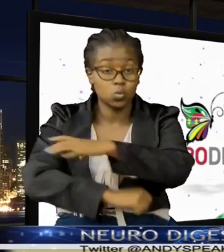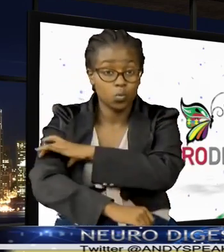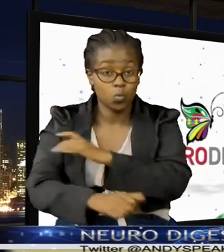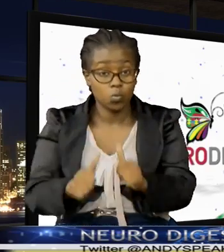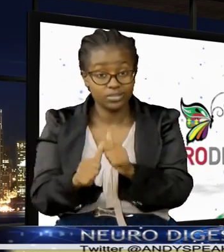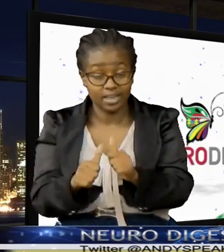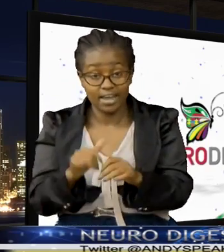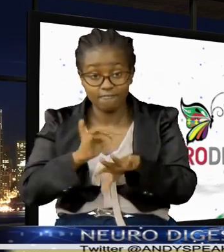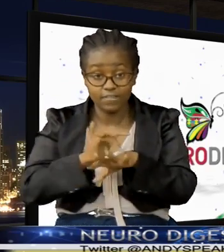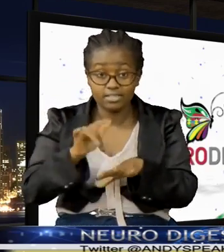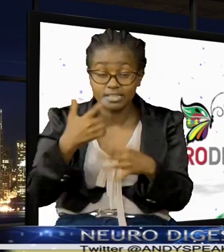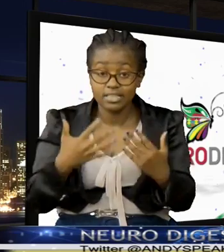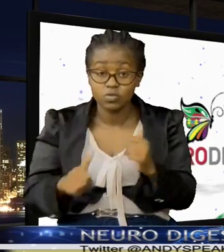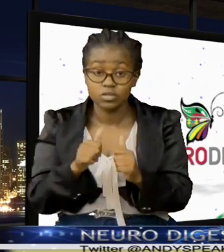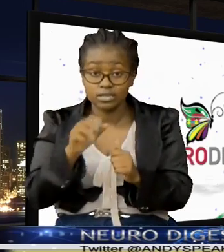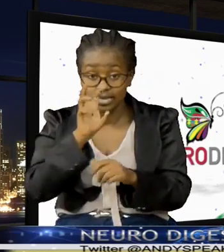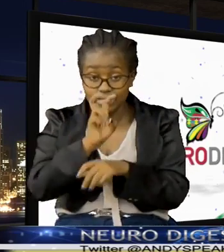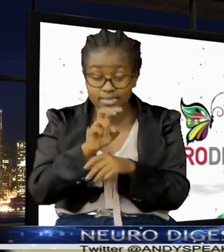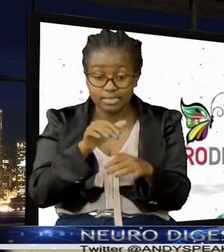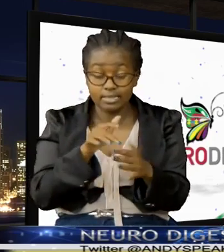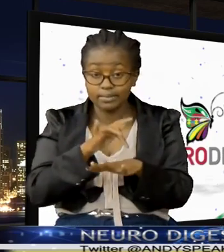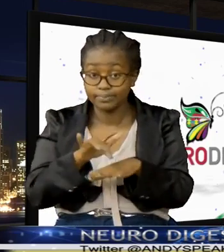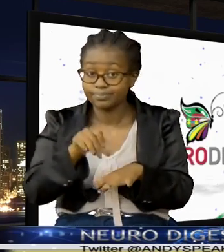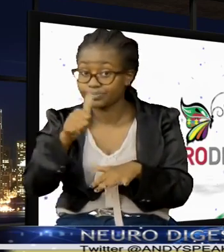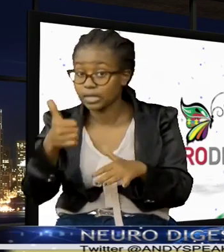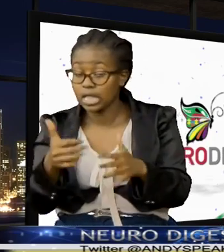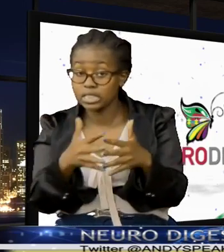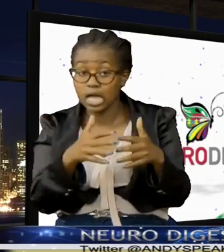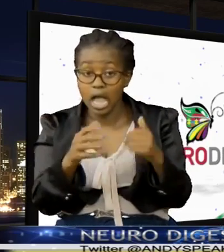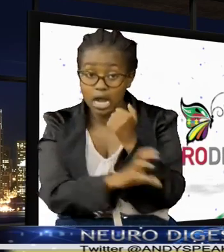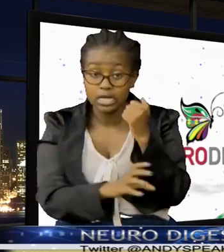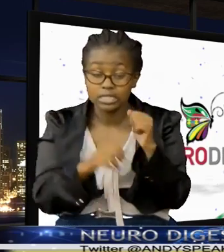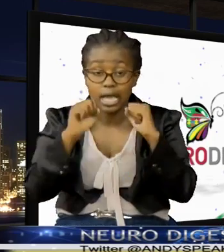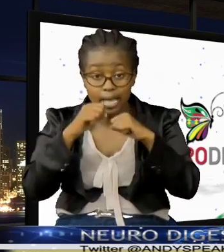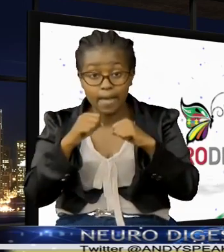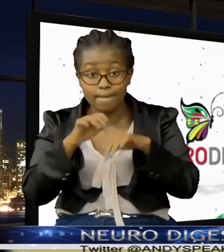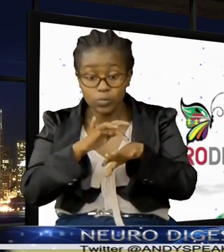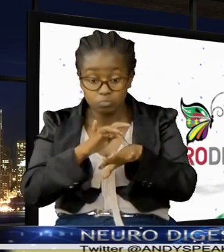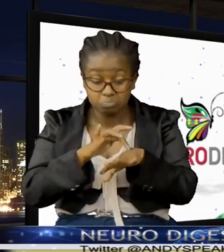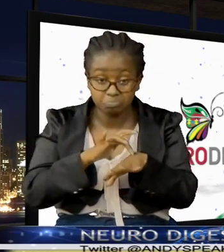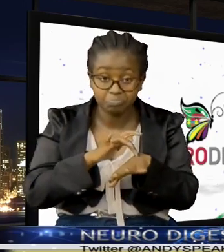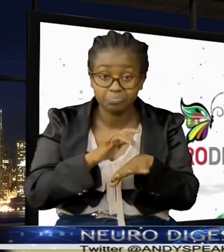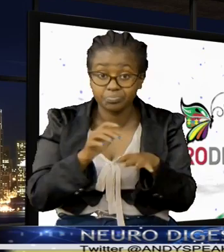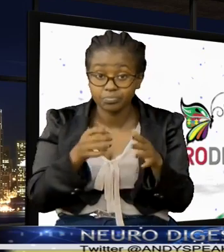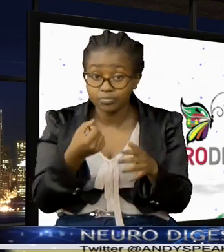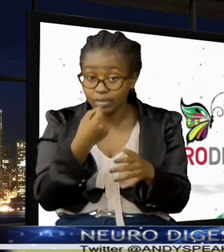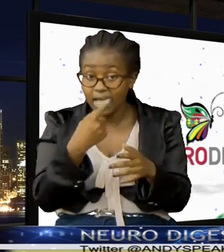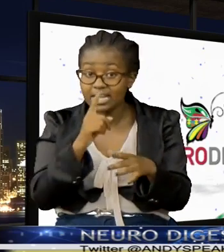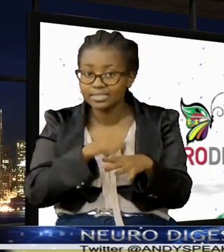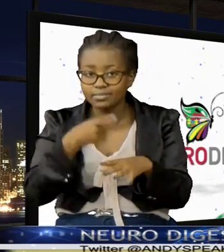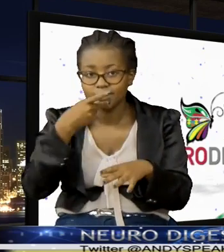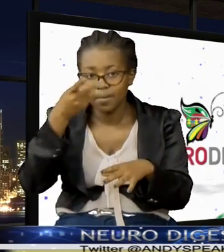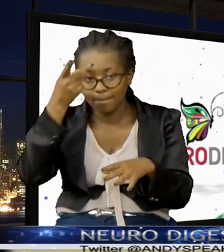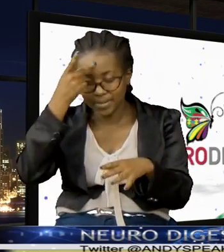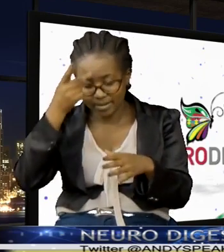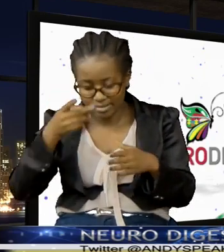affected. So these are things you can see early. In other countries, they're able to diagnose this while the parent is still pregnant, as early